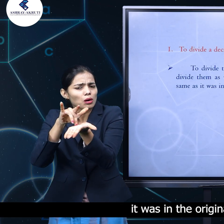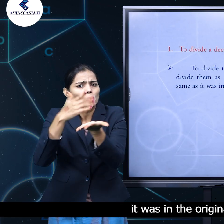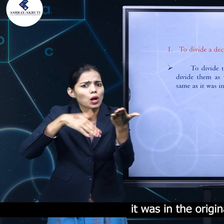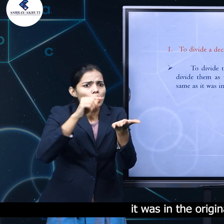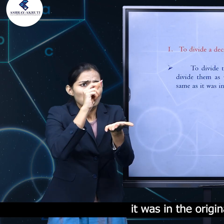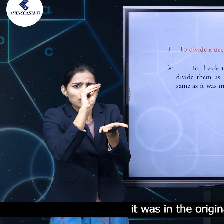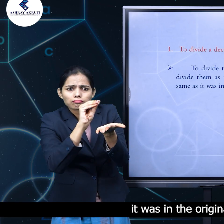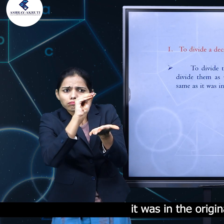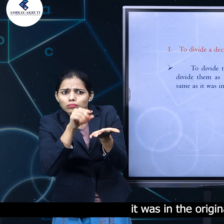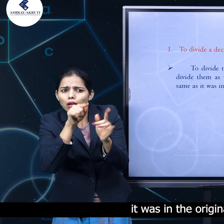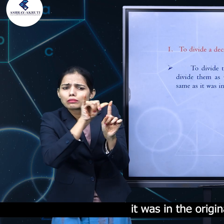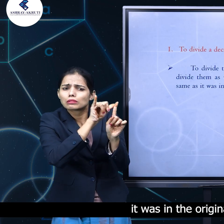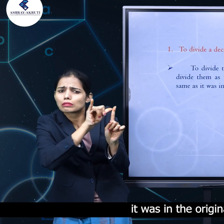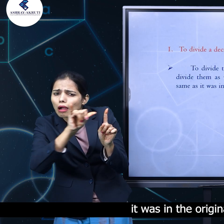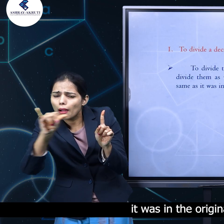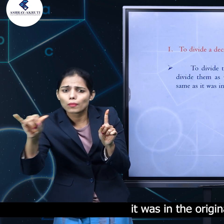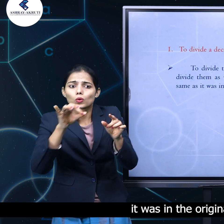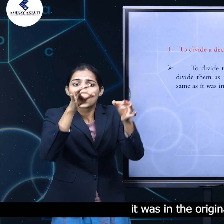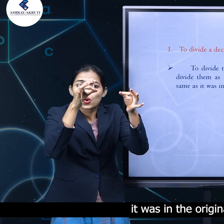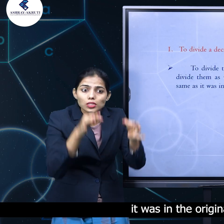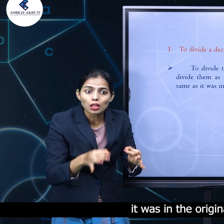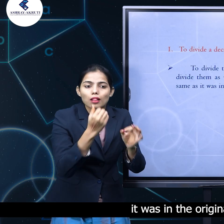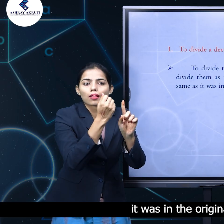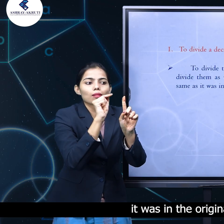was in the original decimal number.